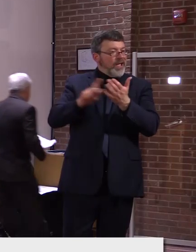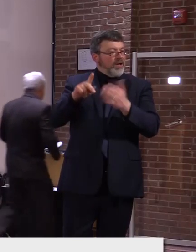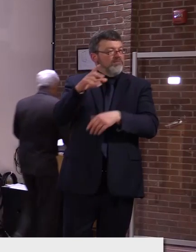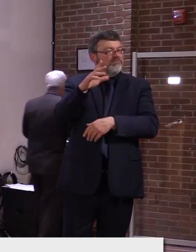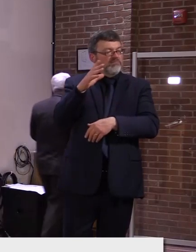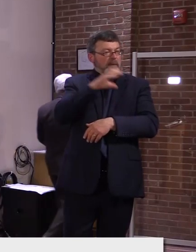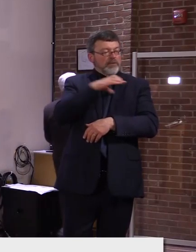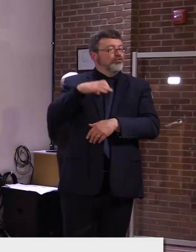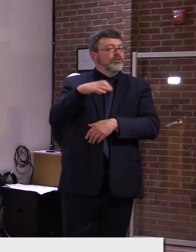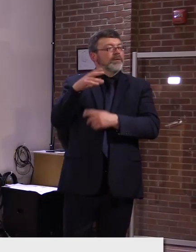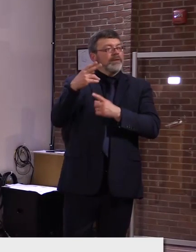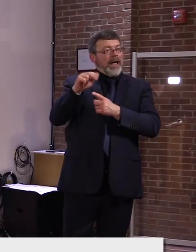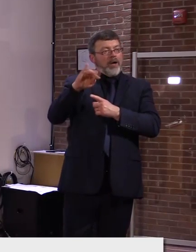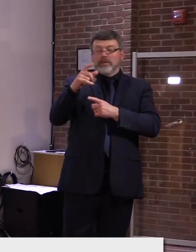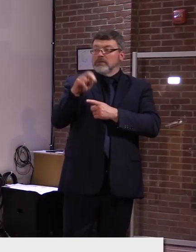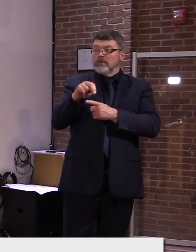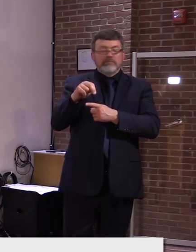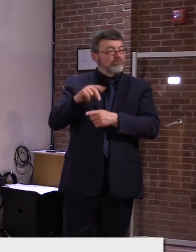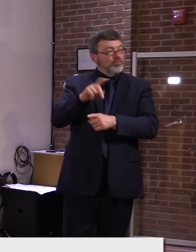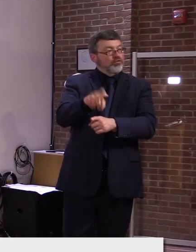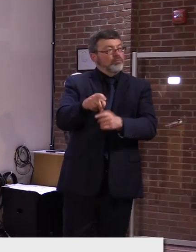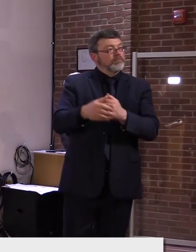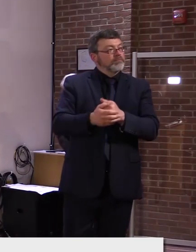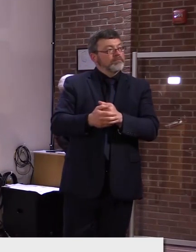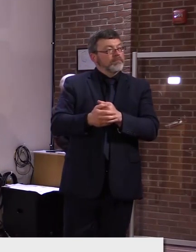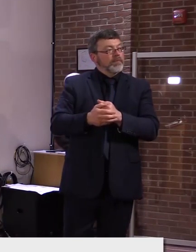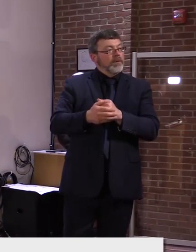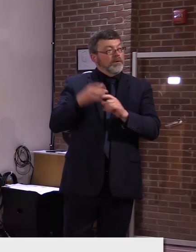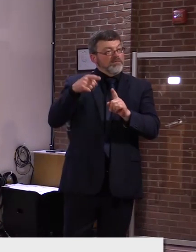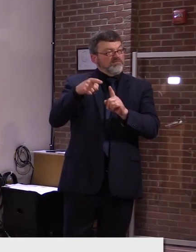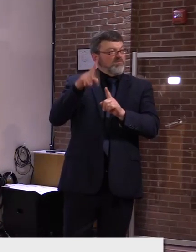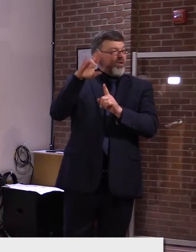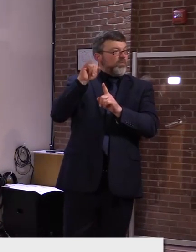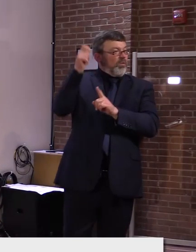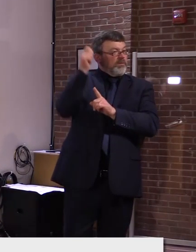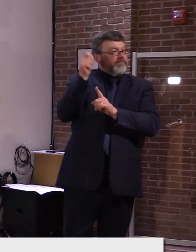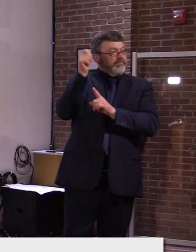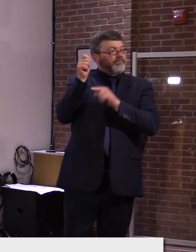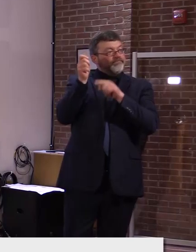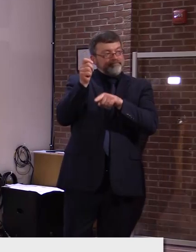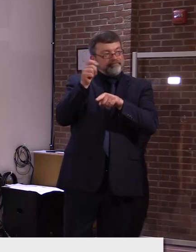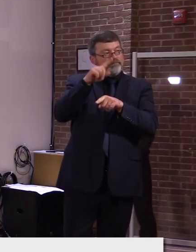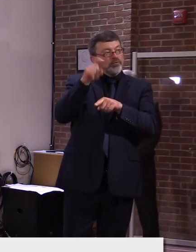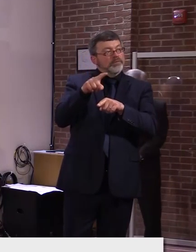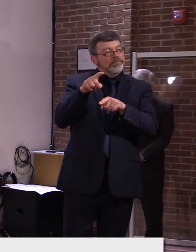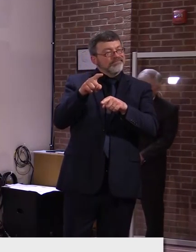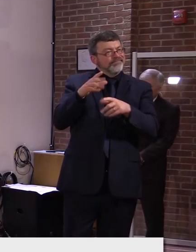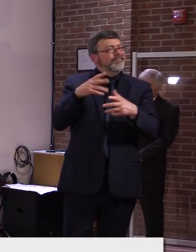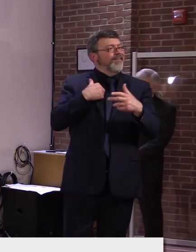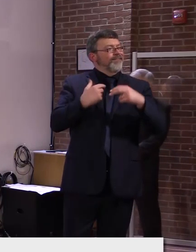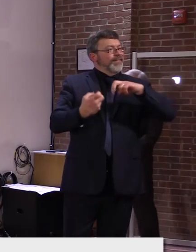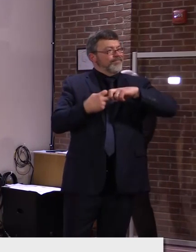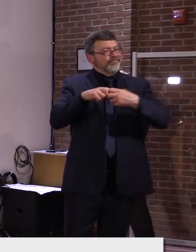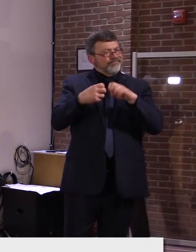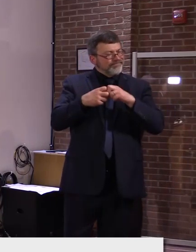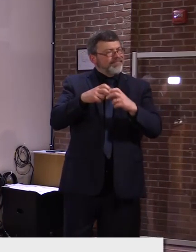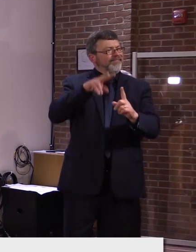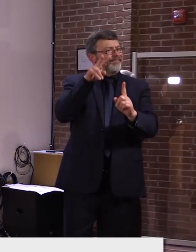issues with filing some unemployment claims over the weekend had been mostly resolved. Have all those issues been resolved at this point?